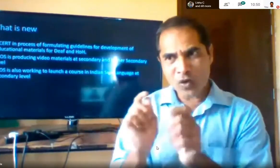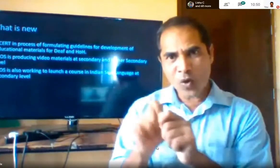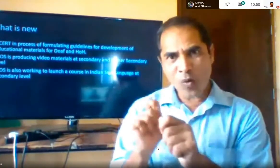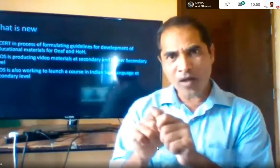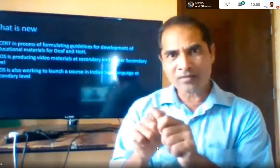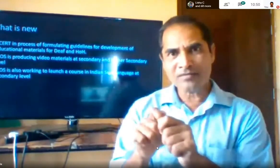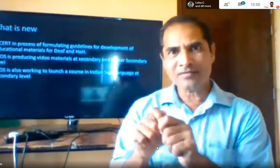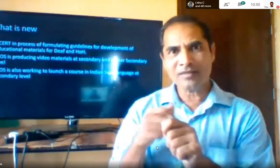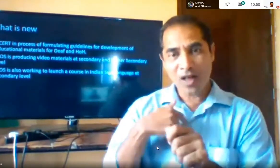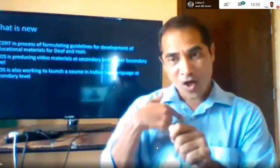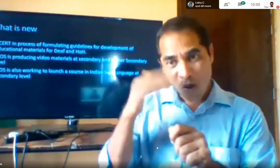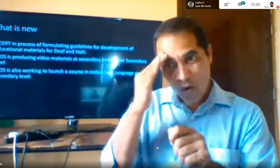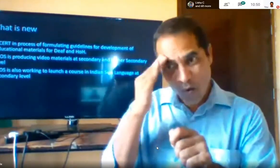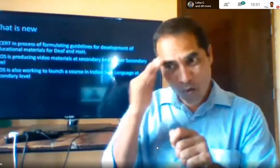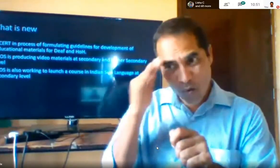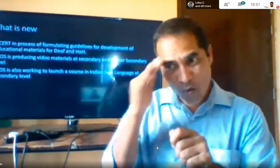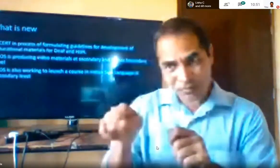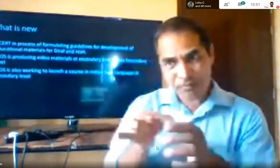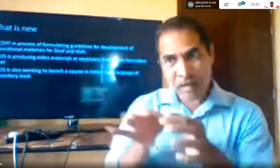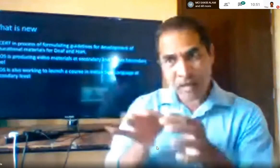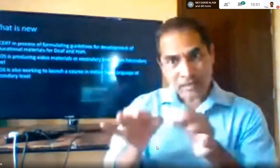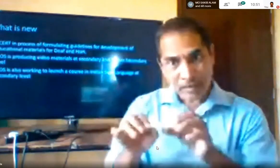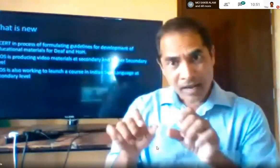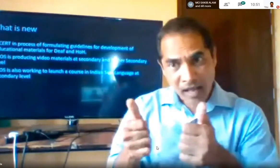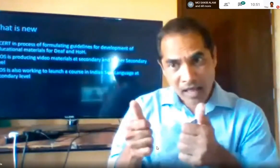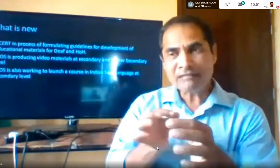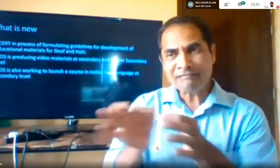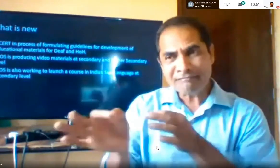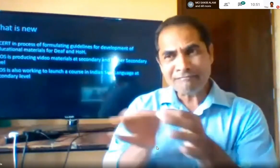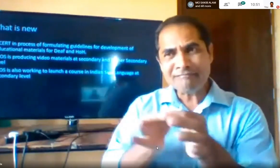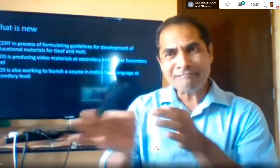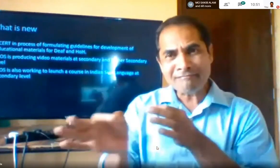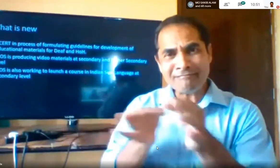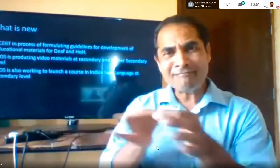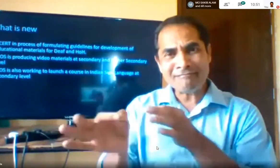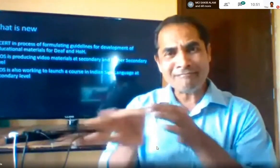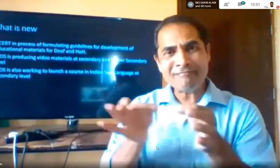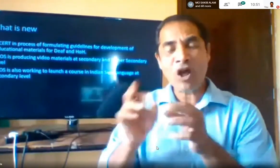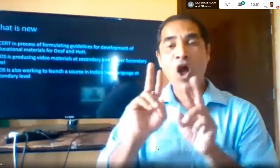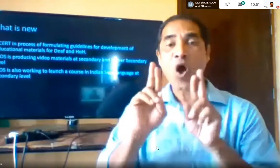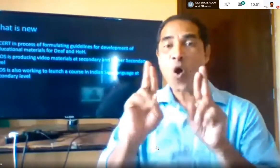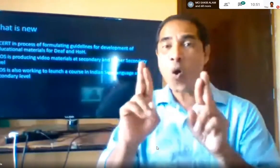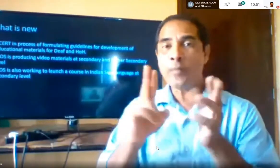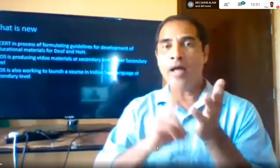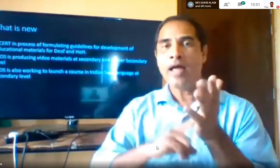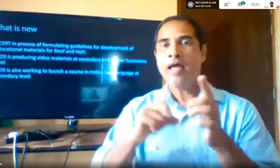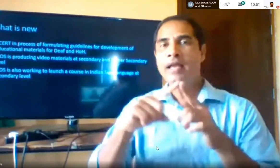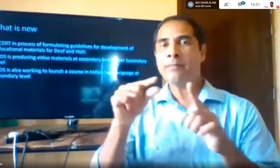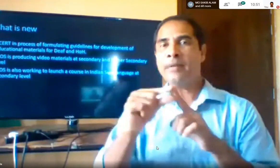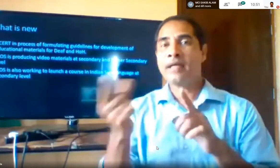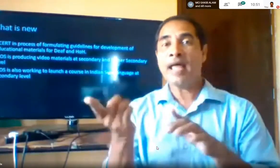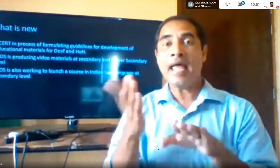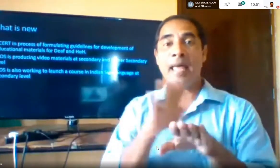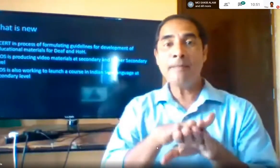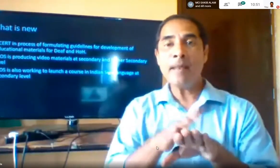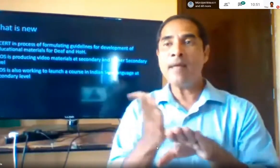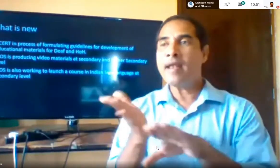call the government. We have to work with them. We have to explain them the right way for the deaf education. Hope